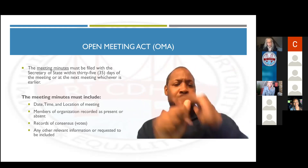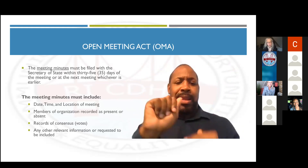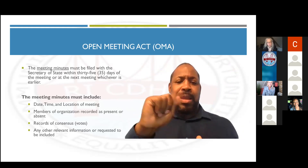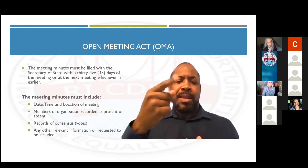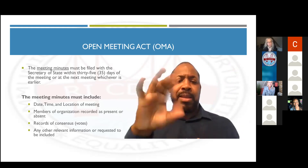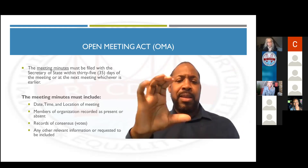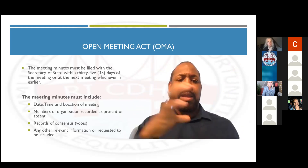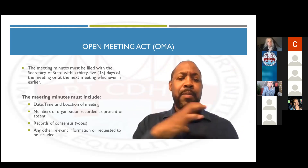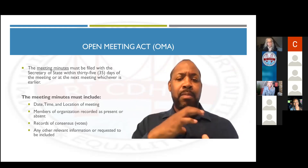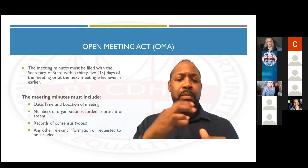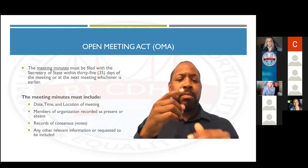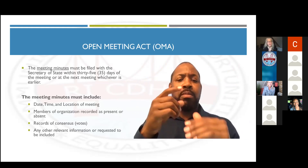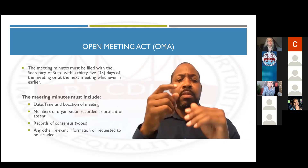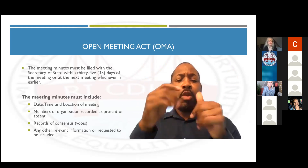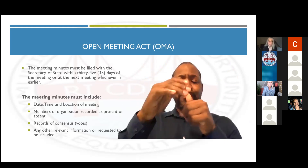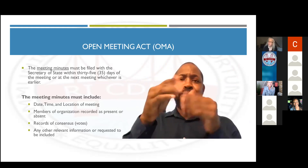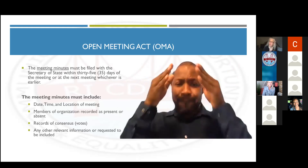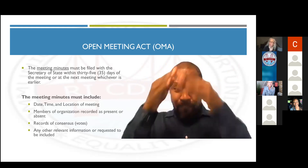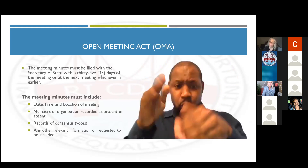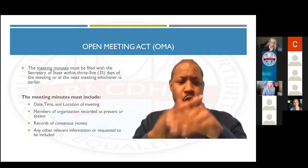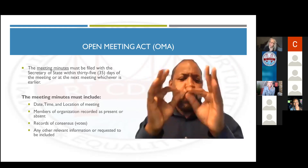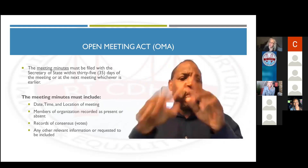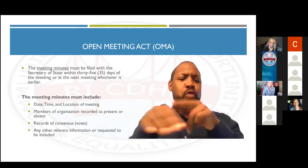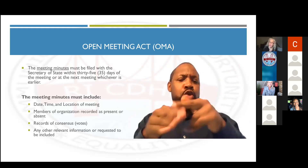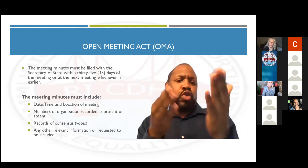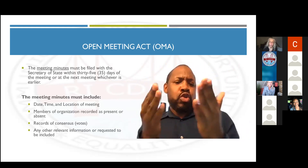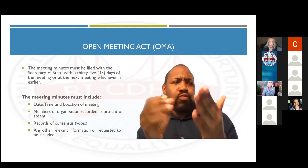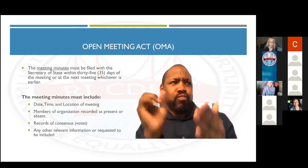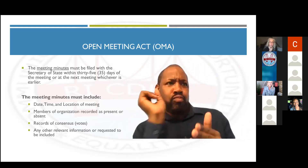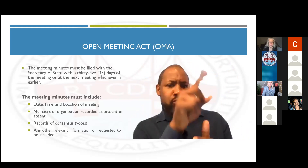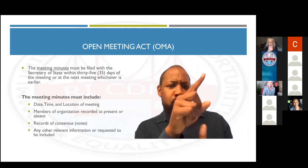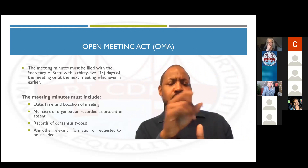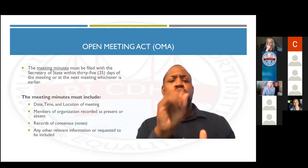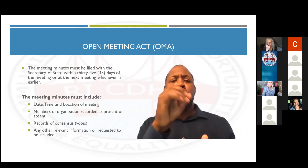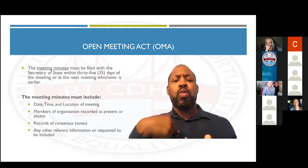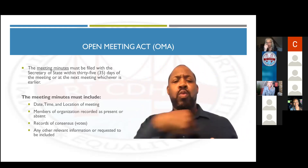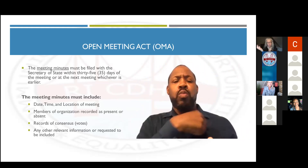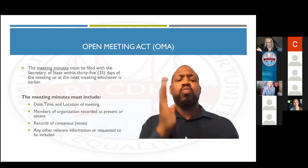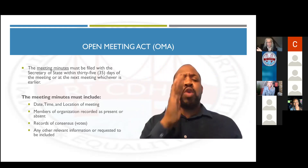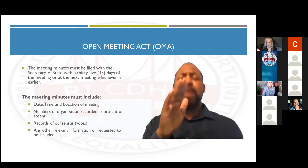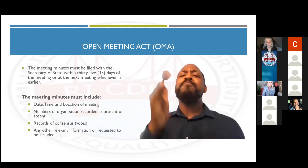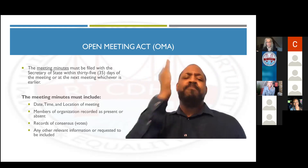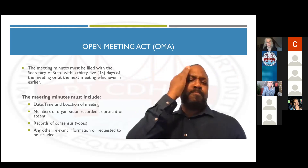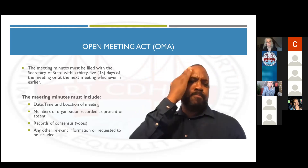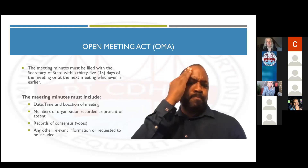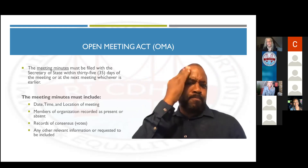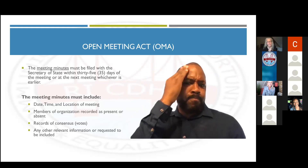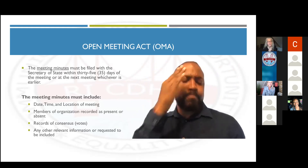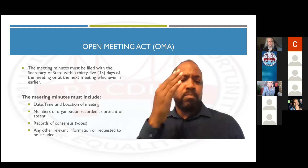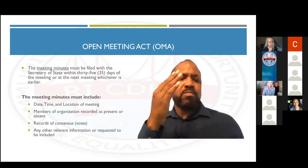them. Then people have access to that. They can go on the website and see what the ad hoc committee is discussing. They can see what the